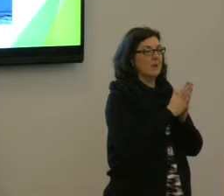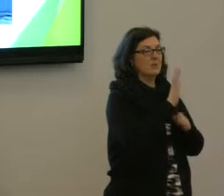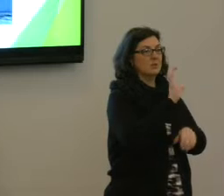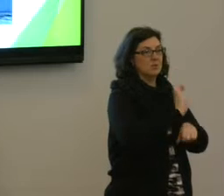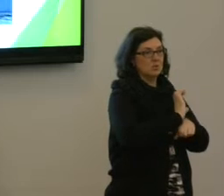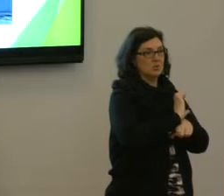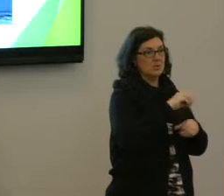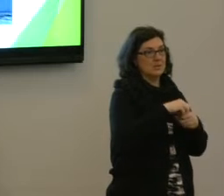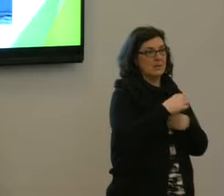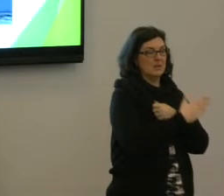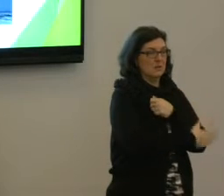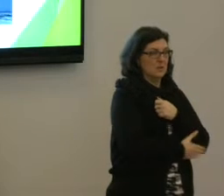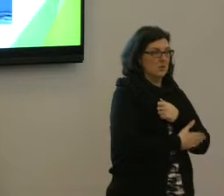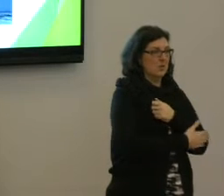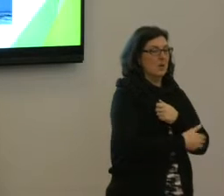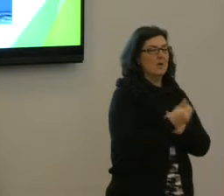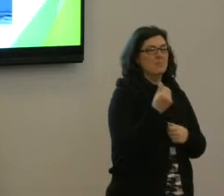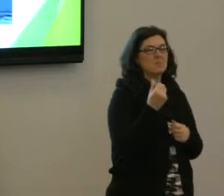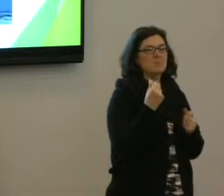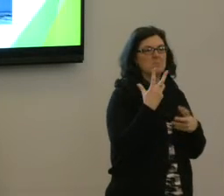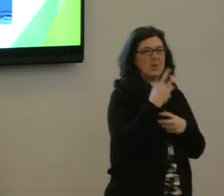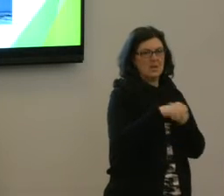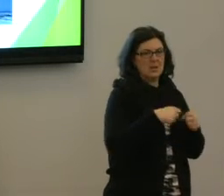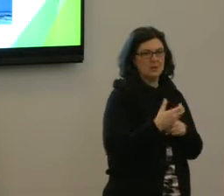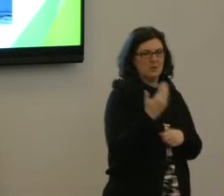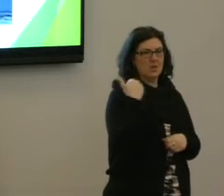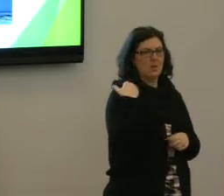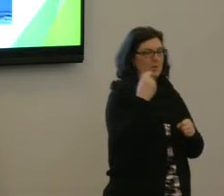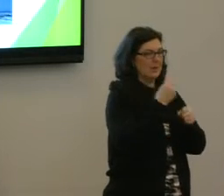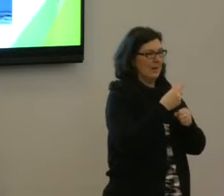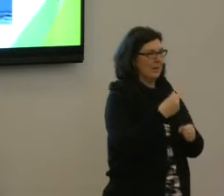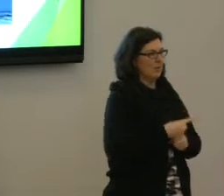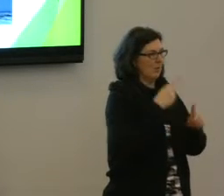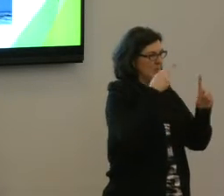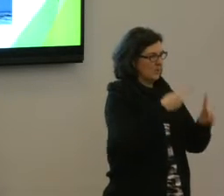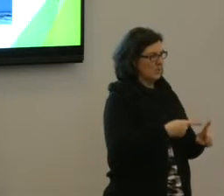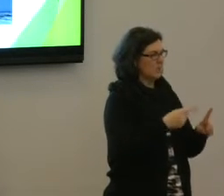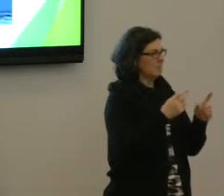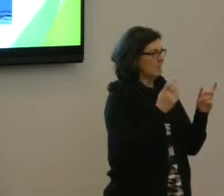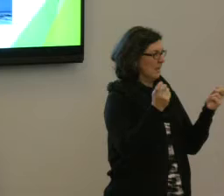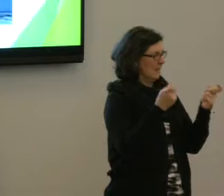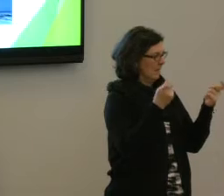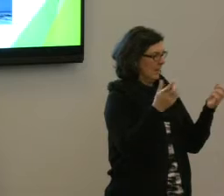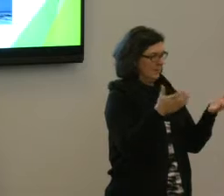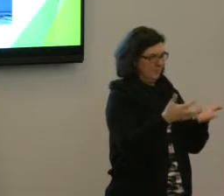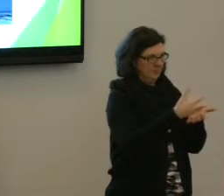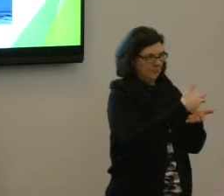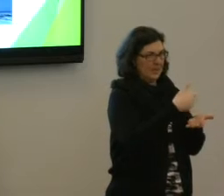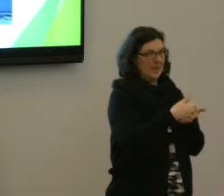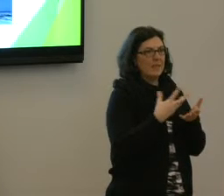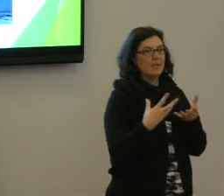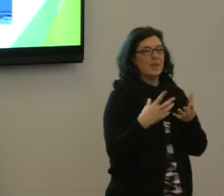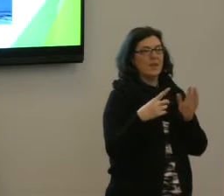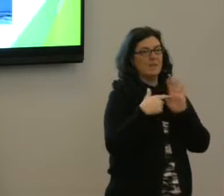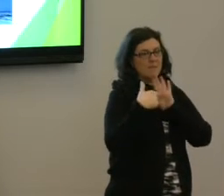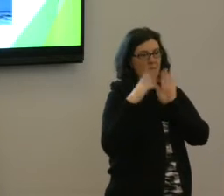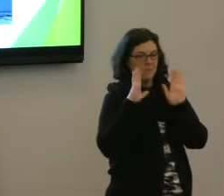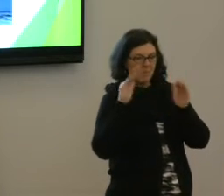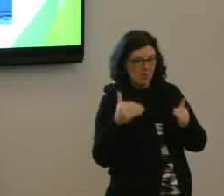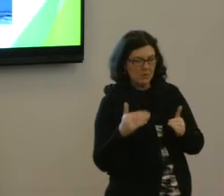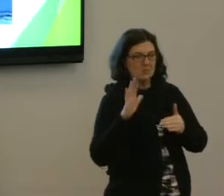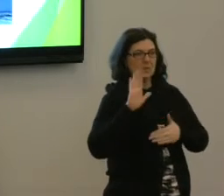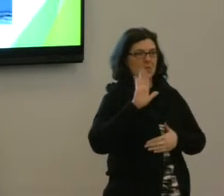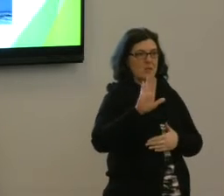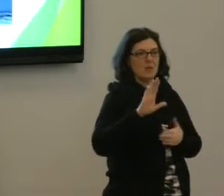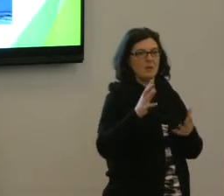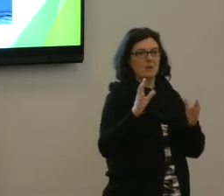country. And a few years ago, their annual mission campaign, they featured their inclusive ministries because the pastor said, "This